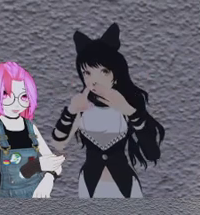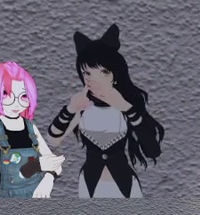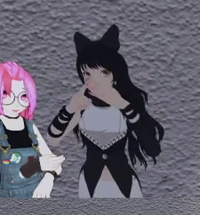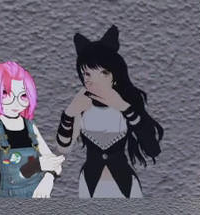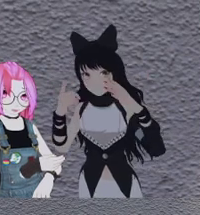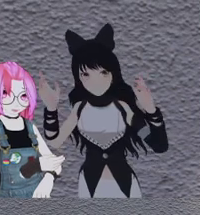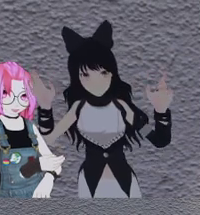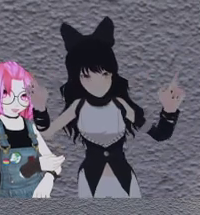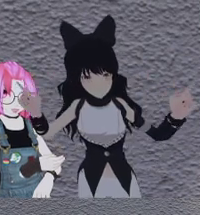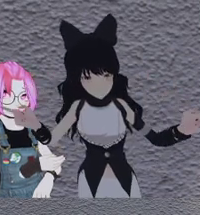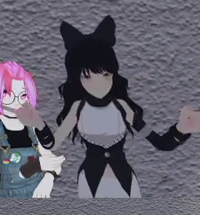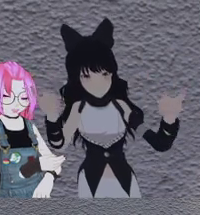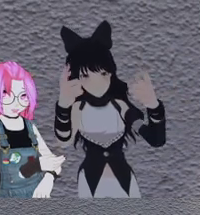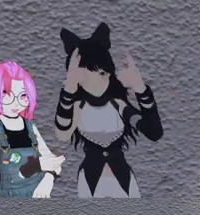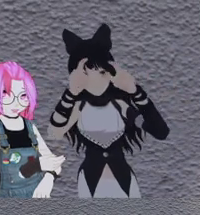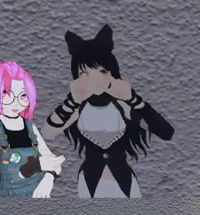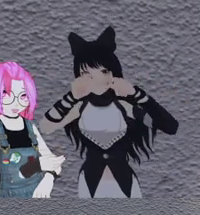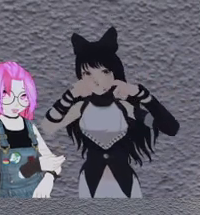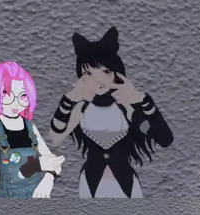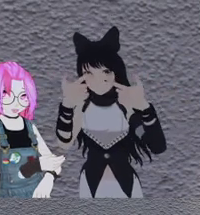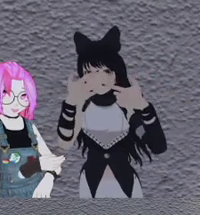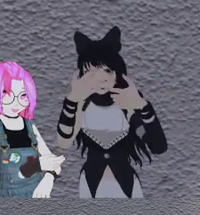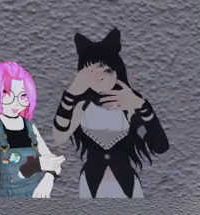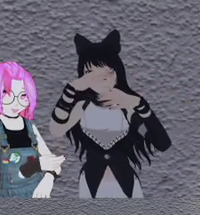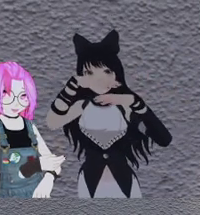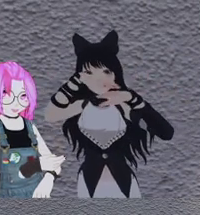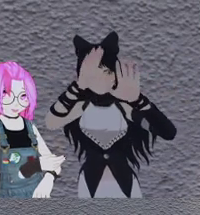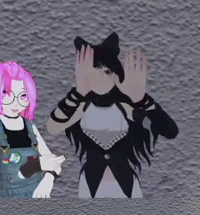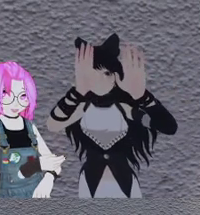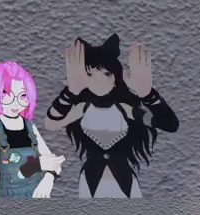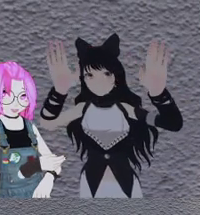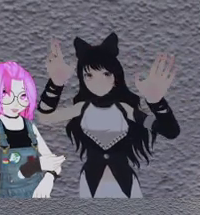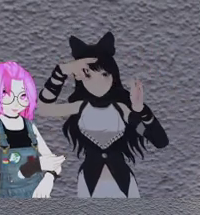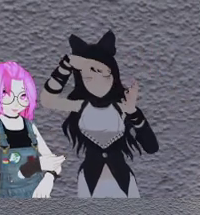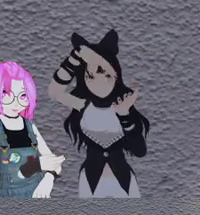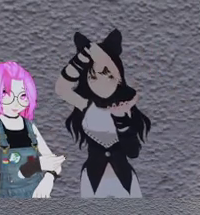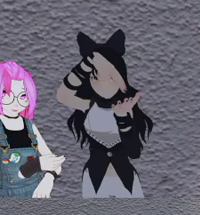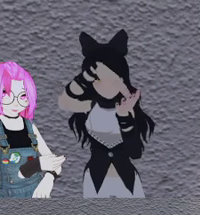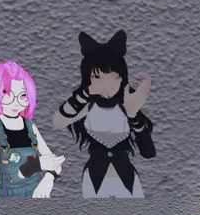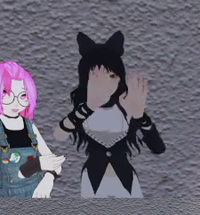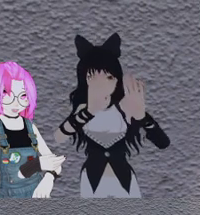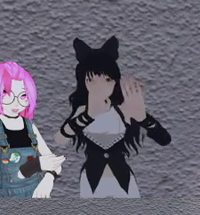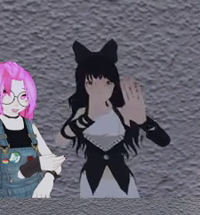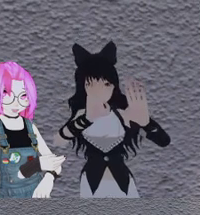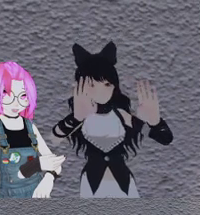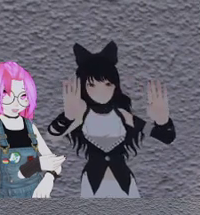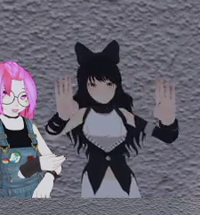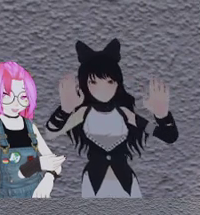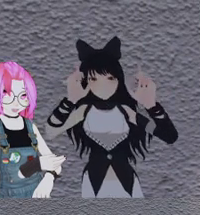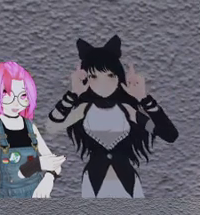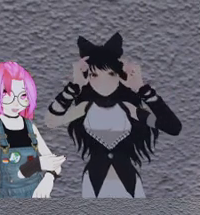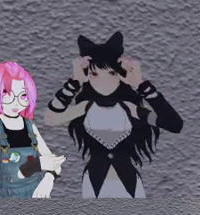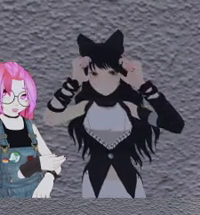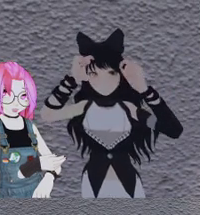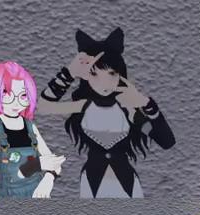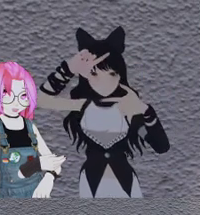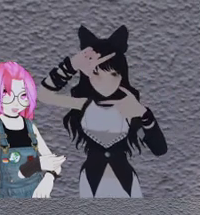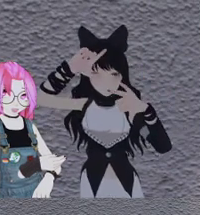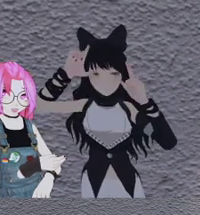Thank you. So now we're going to start, all of us, going to take a group picture